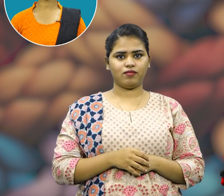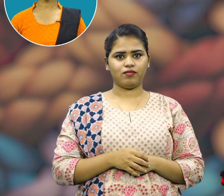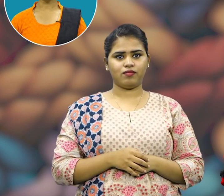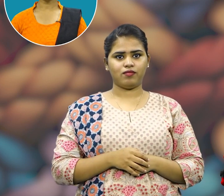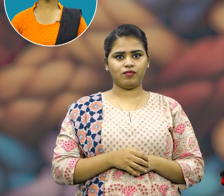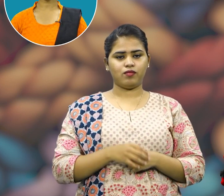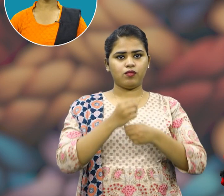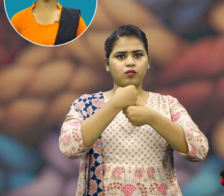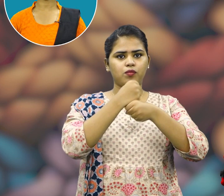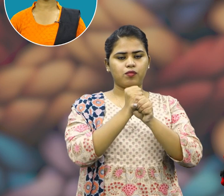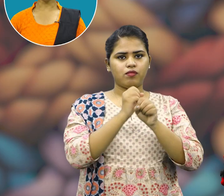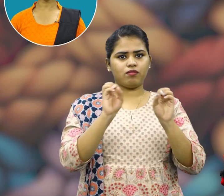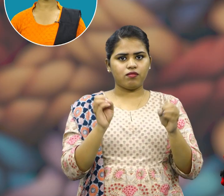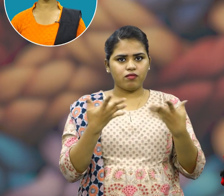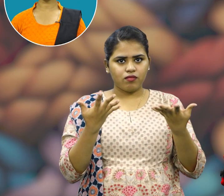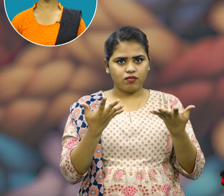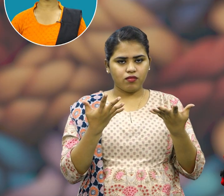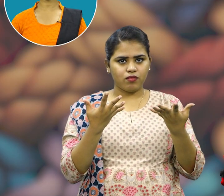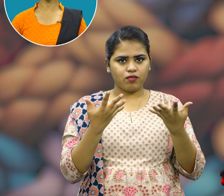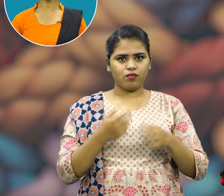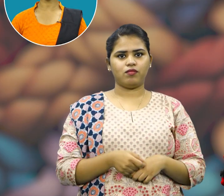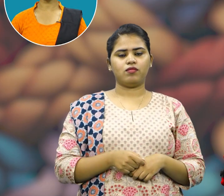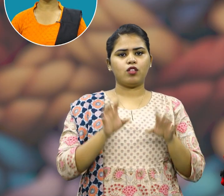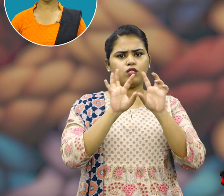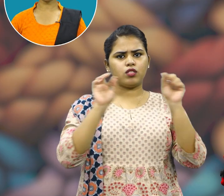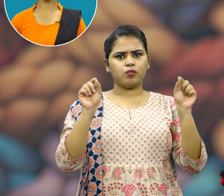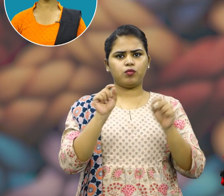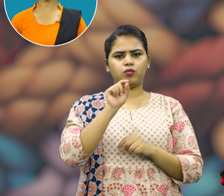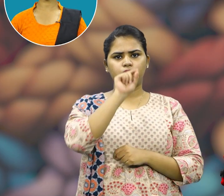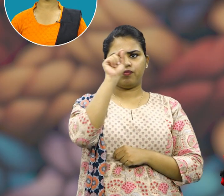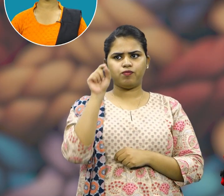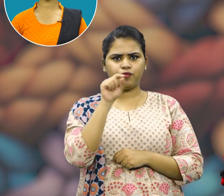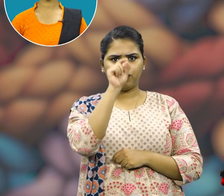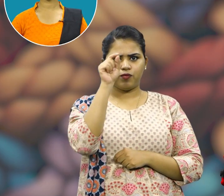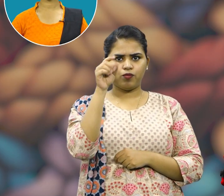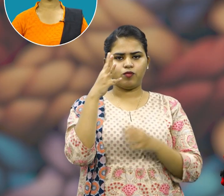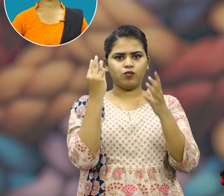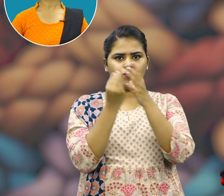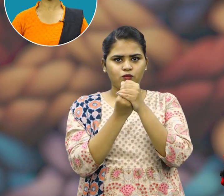formed by the combination of large number of simple molecules,